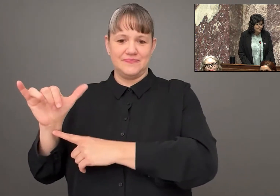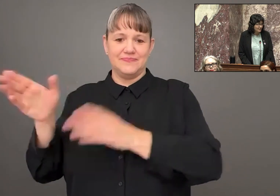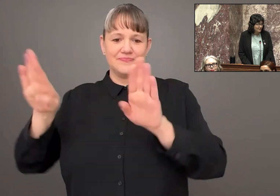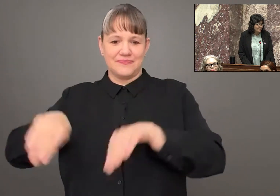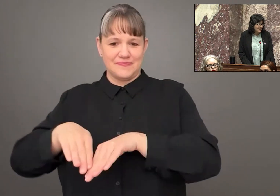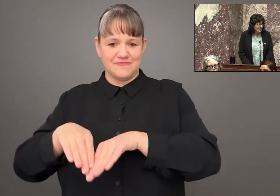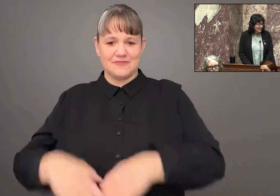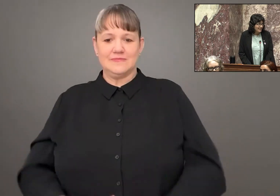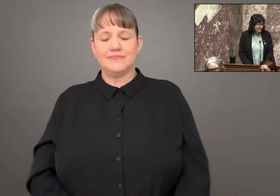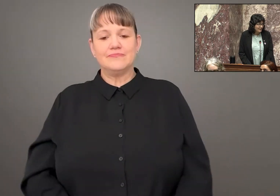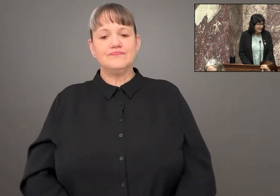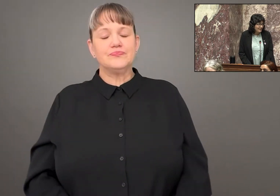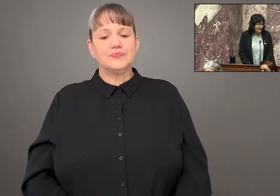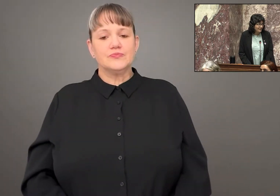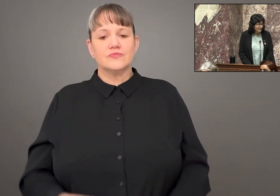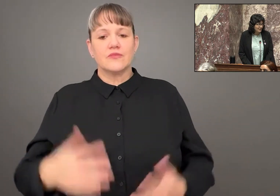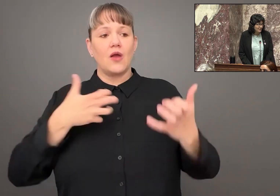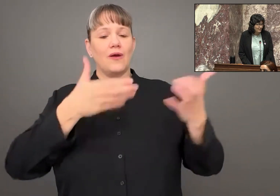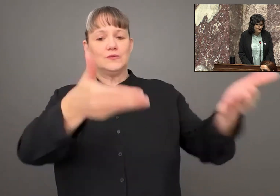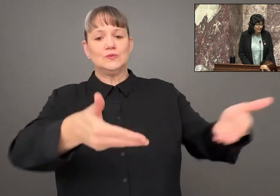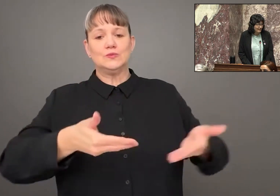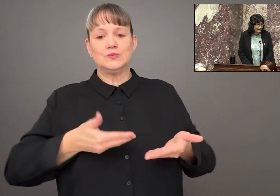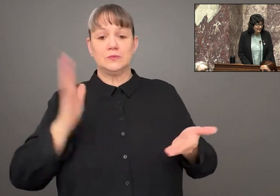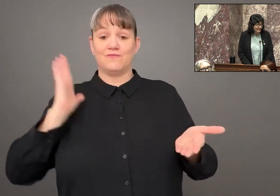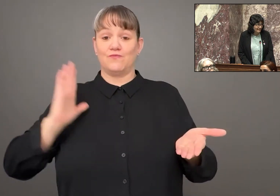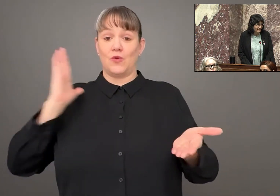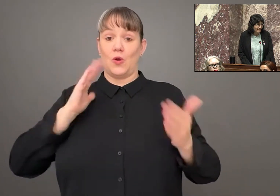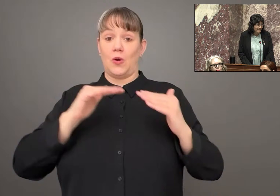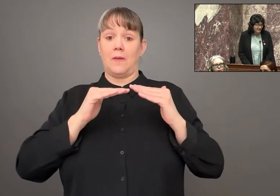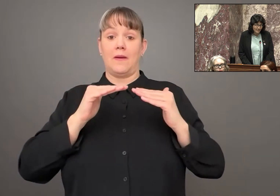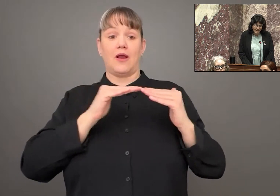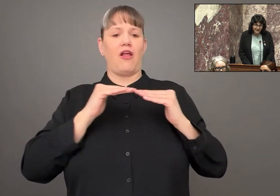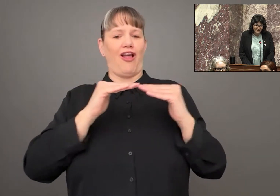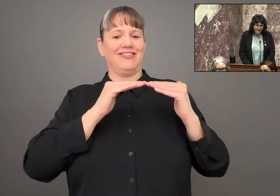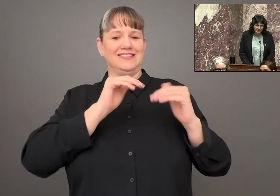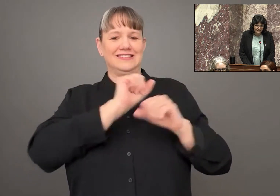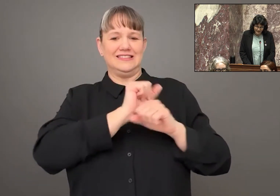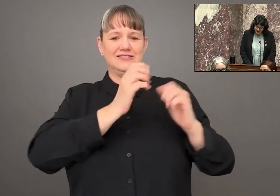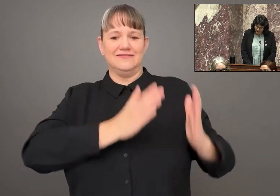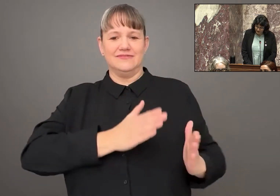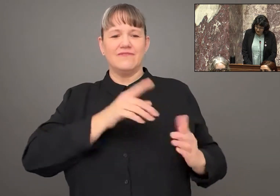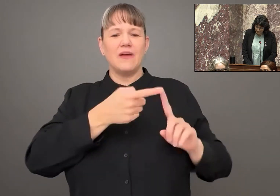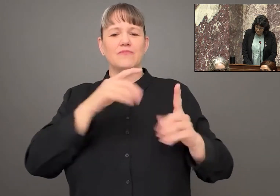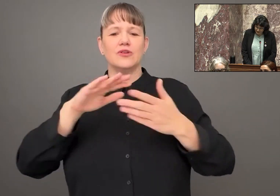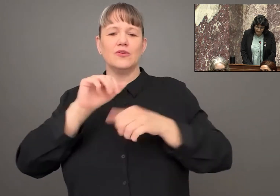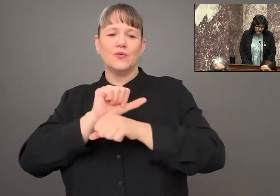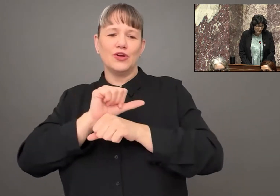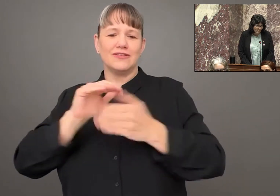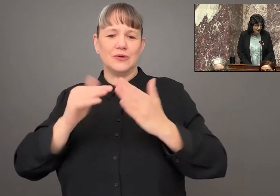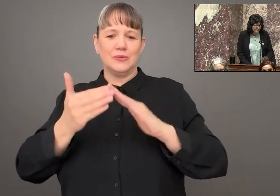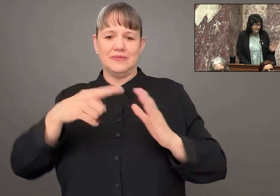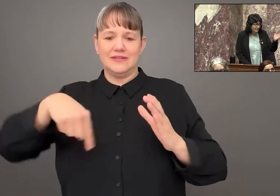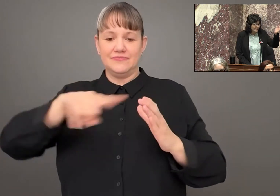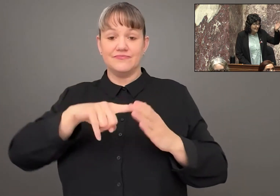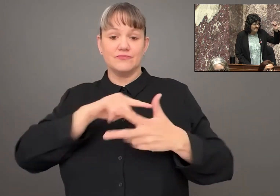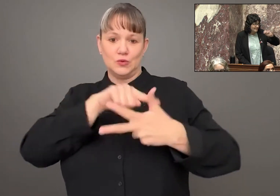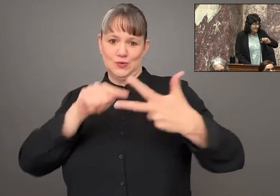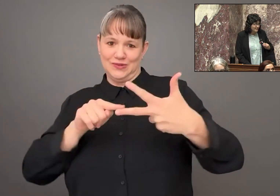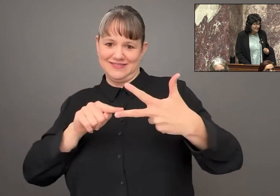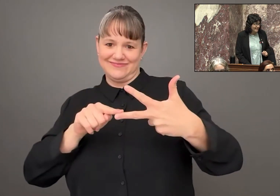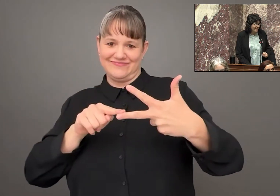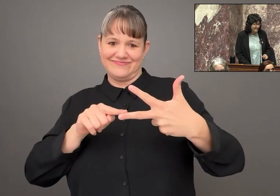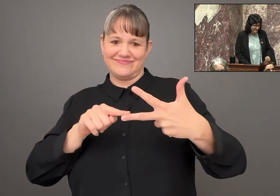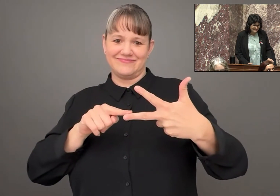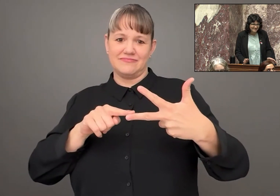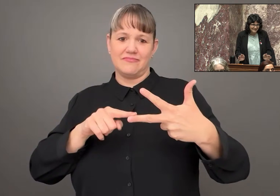Cowichan councillors Callio, Finley, and Manhas. Will the House make them feel welcome? It's really nice to